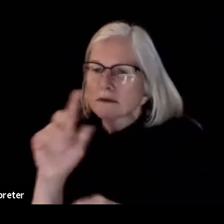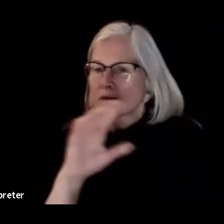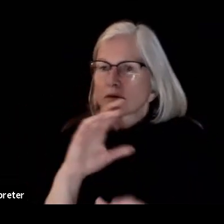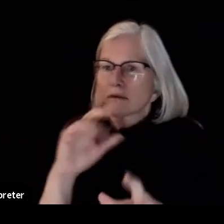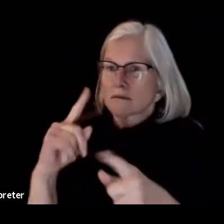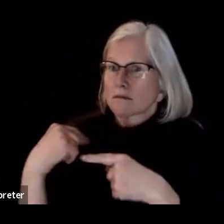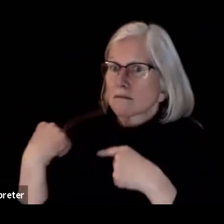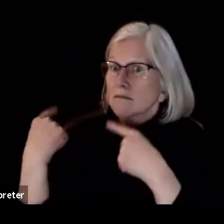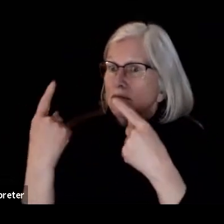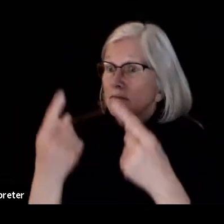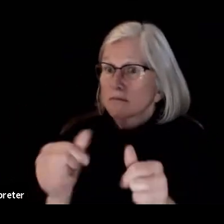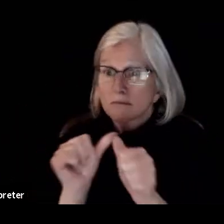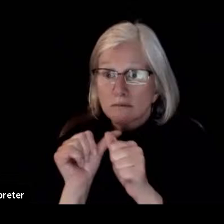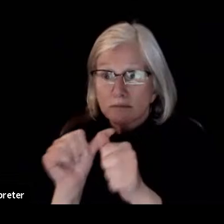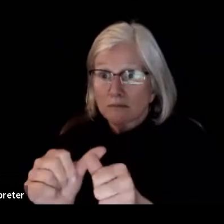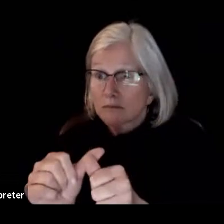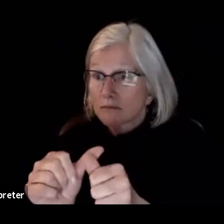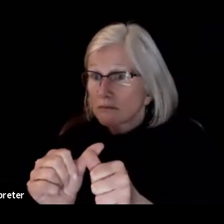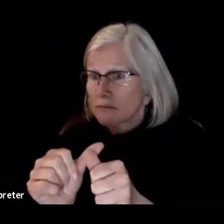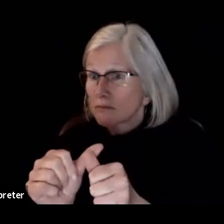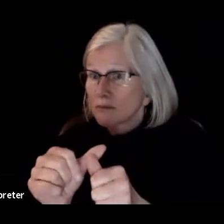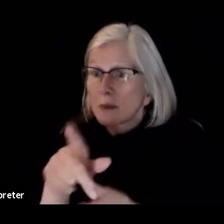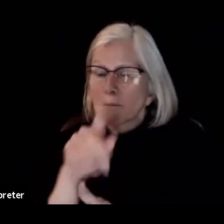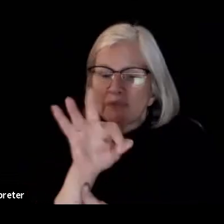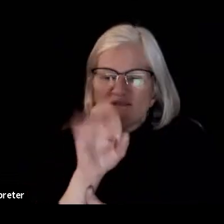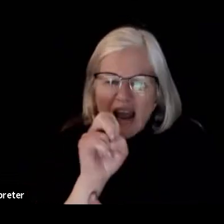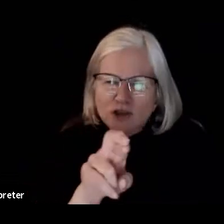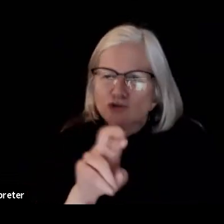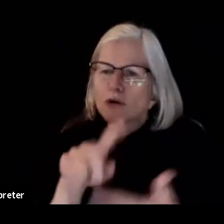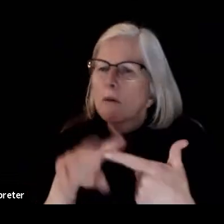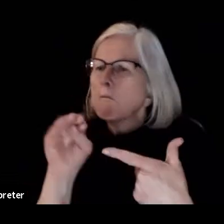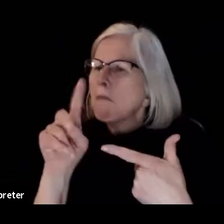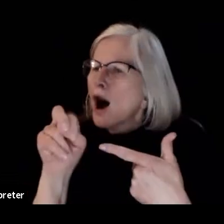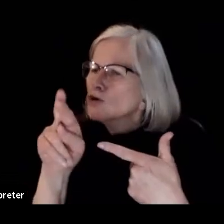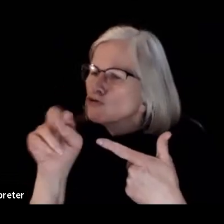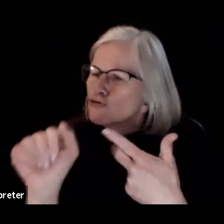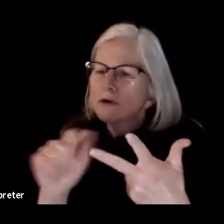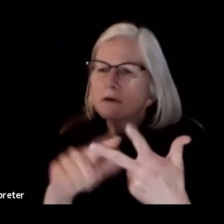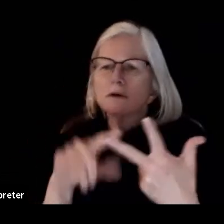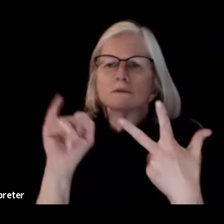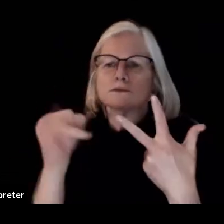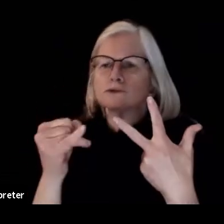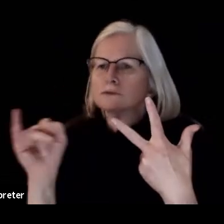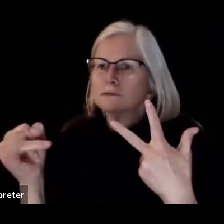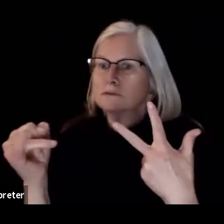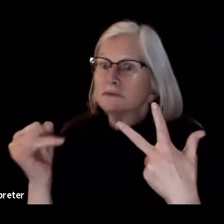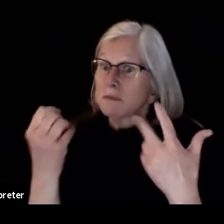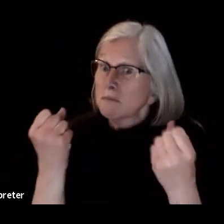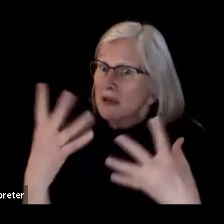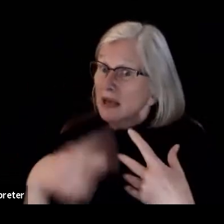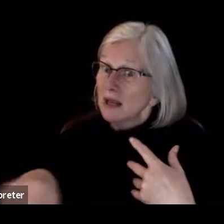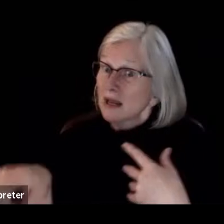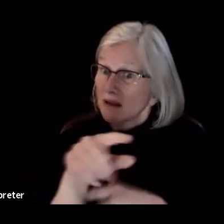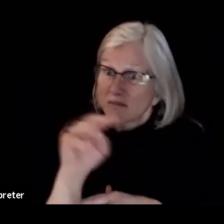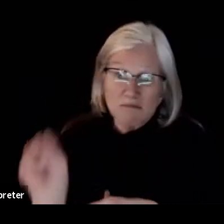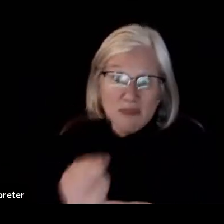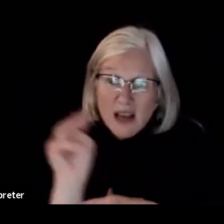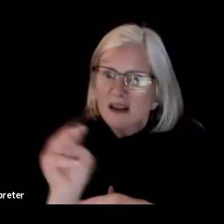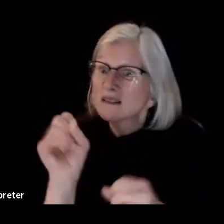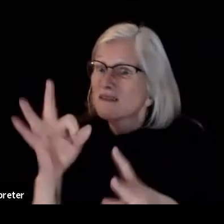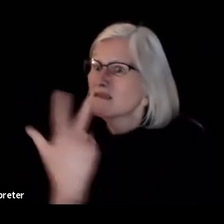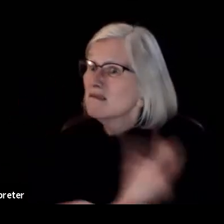Moderna vaccine. And what we've seen is with millions of doses administered, the safety profile has